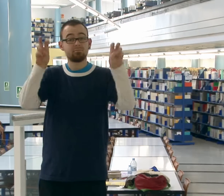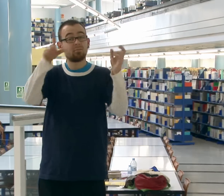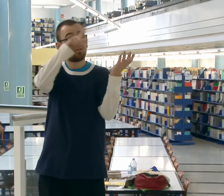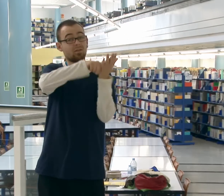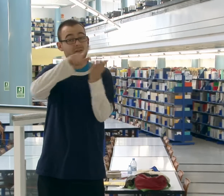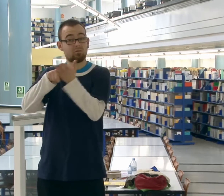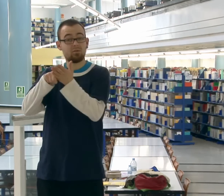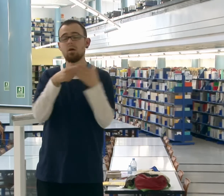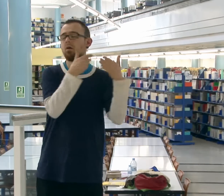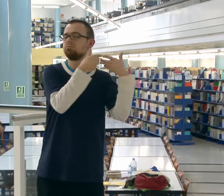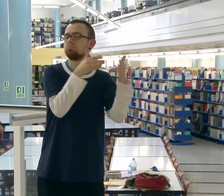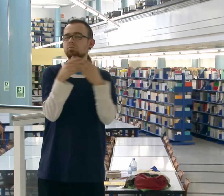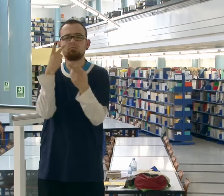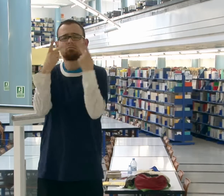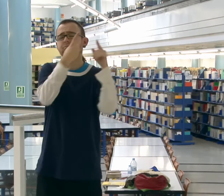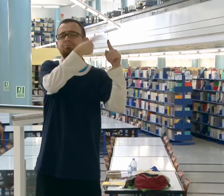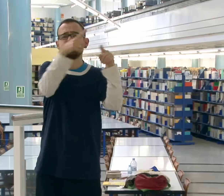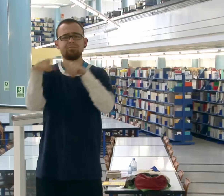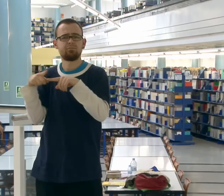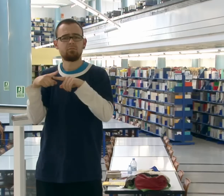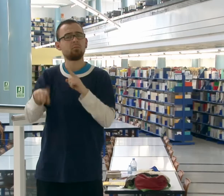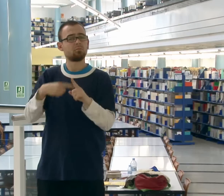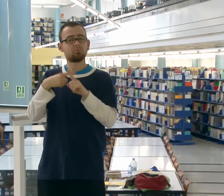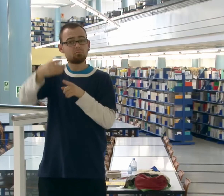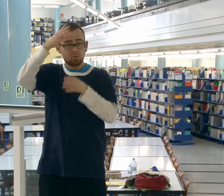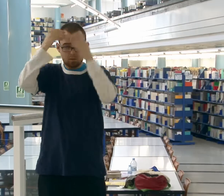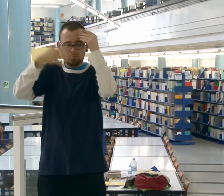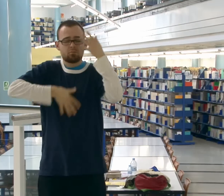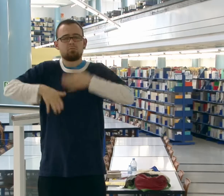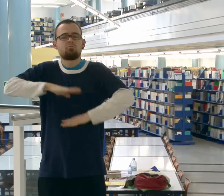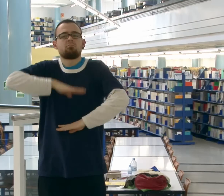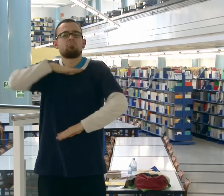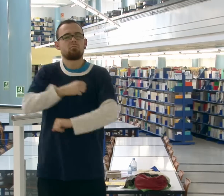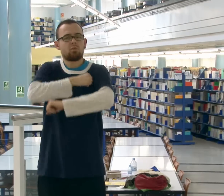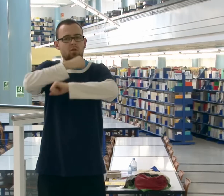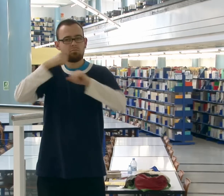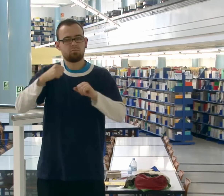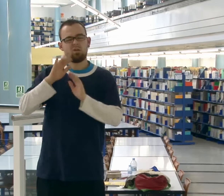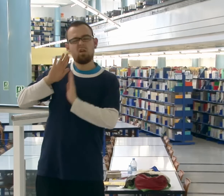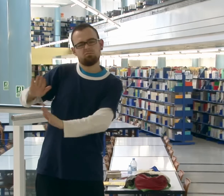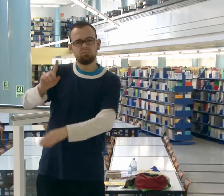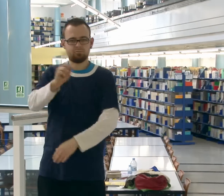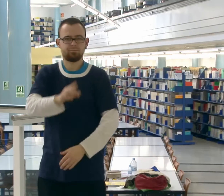4. Languages open up new horizons. Don't renounce the sources of knowledge that different languages present you